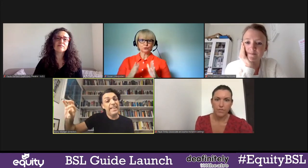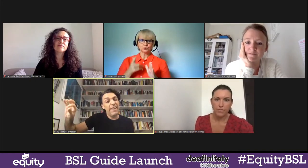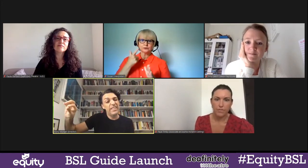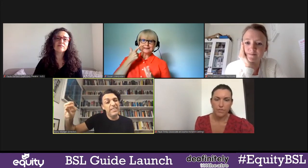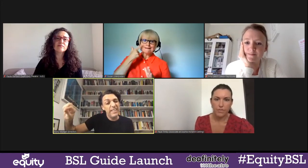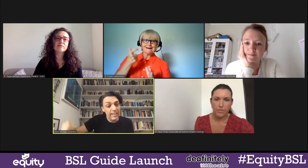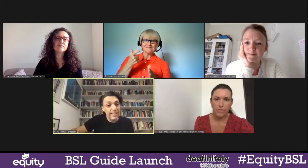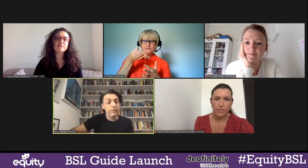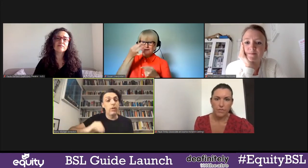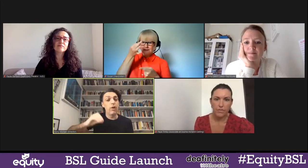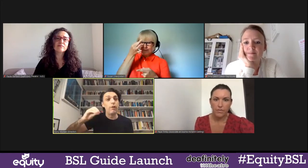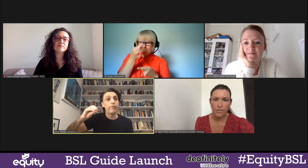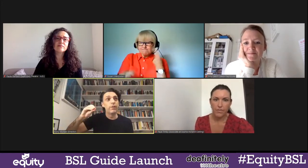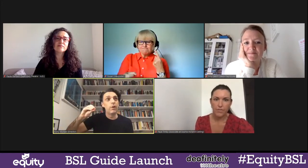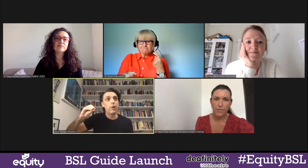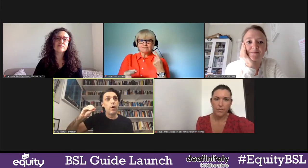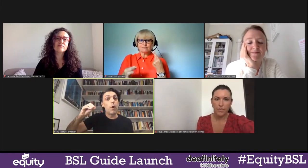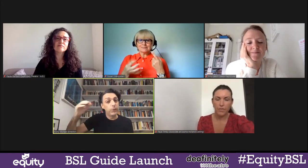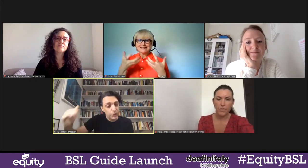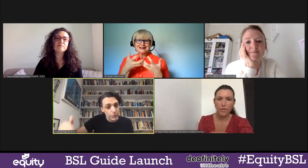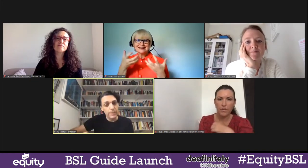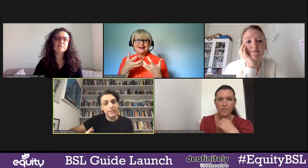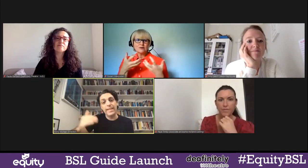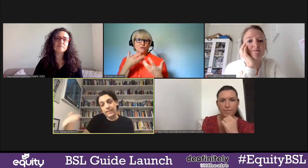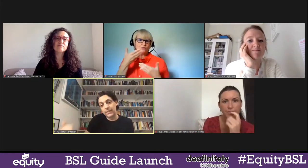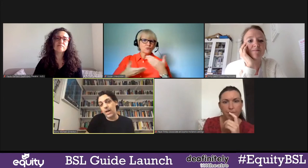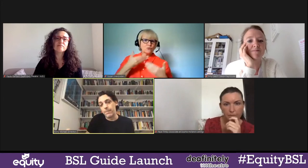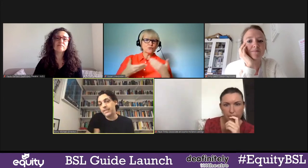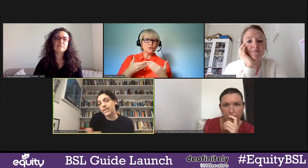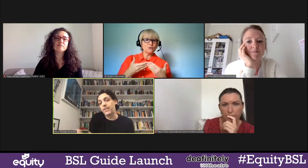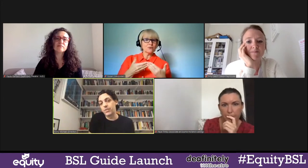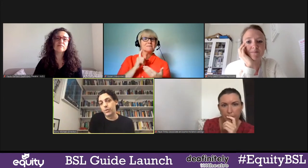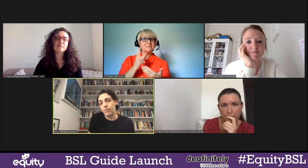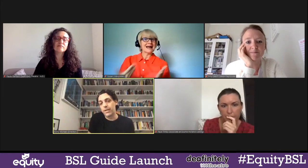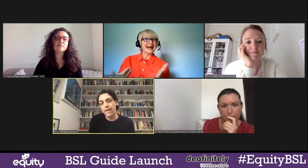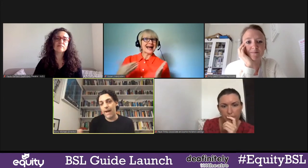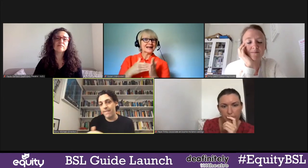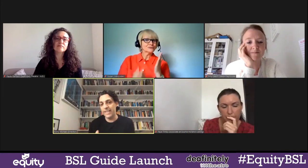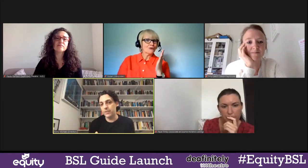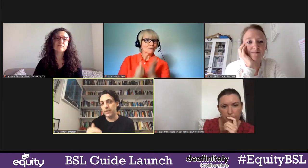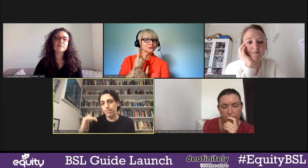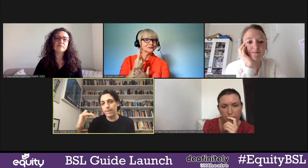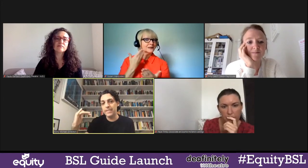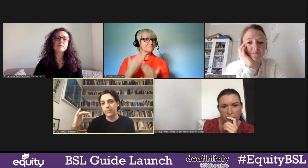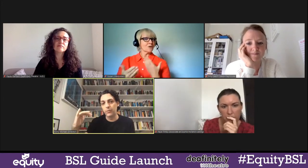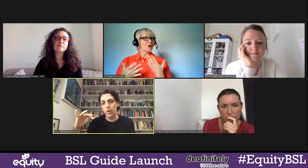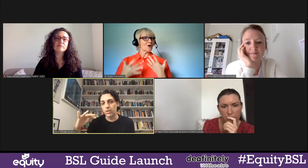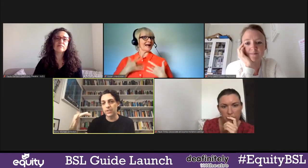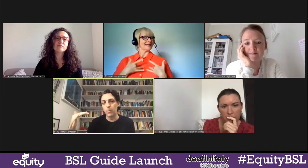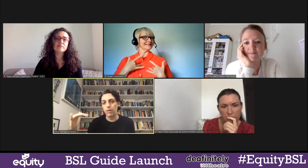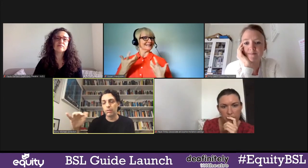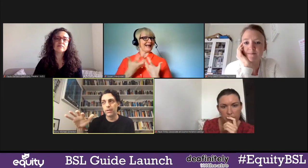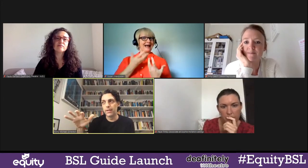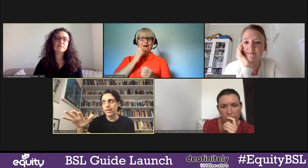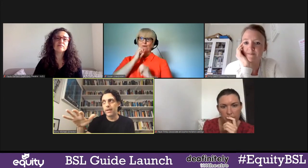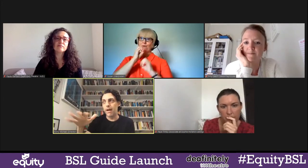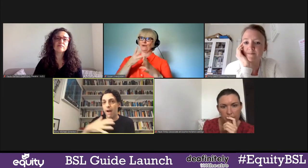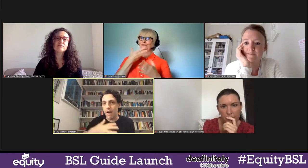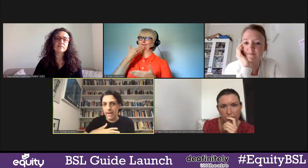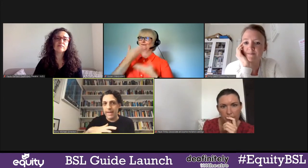us another level of opportunity and excitement in telling the story. And that's why the piece kind of worked so well in